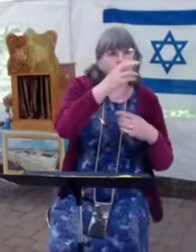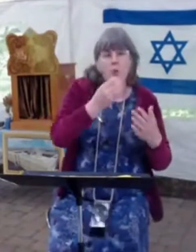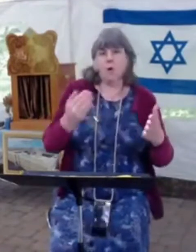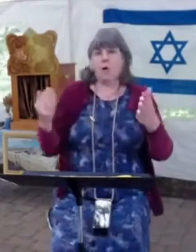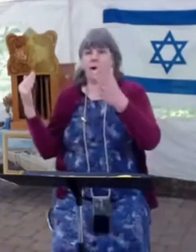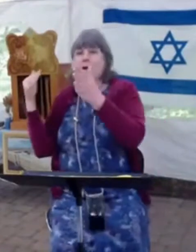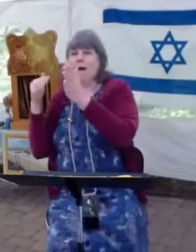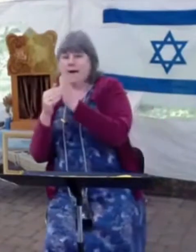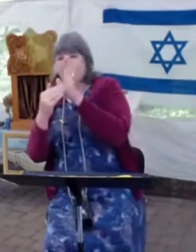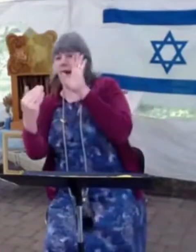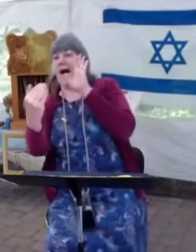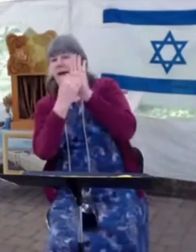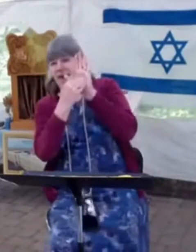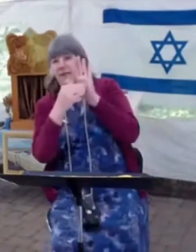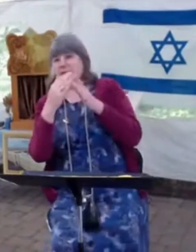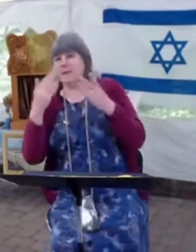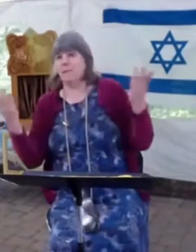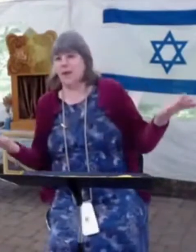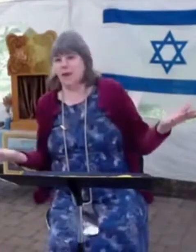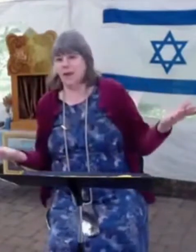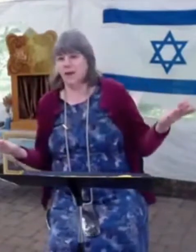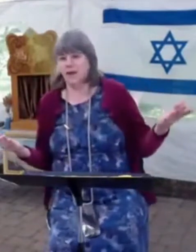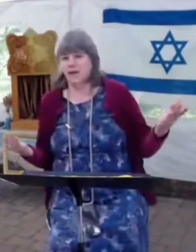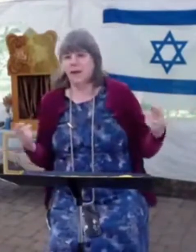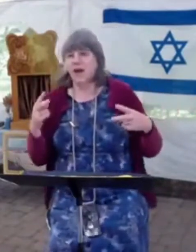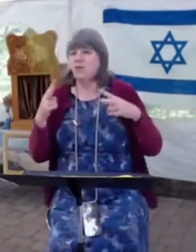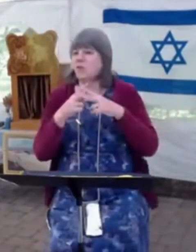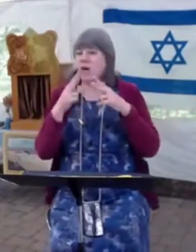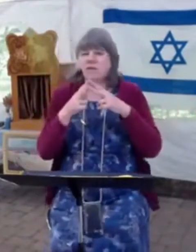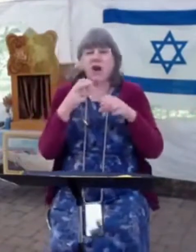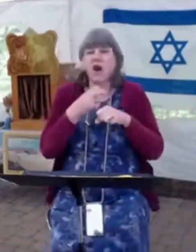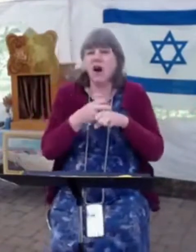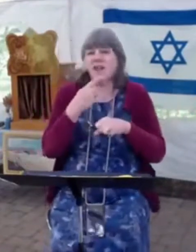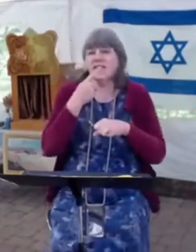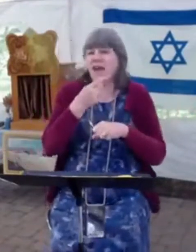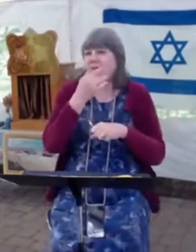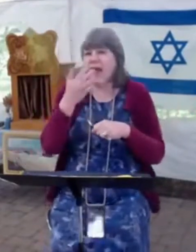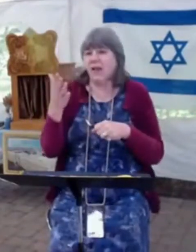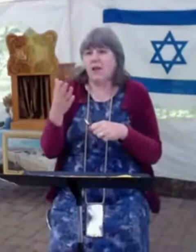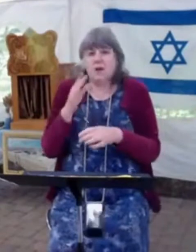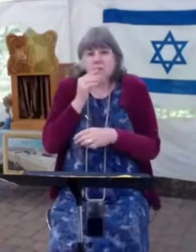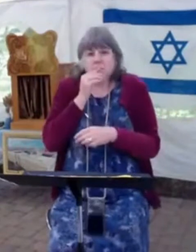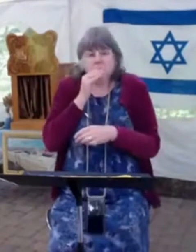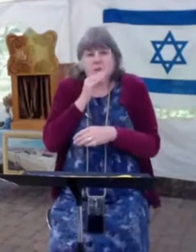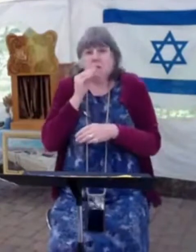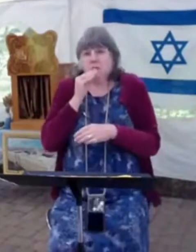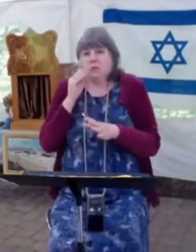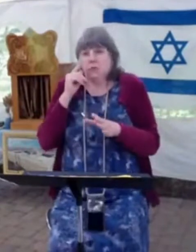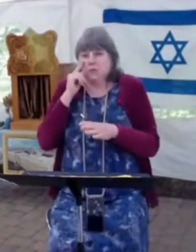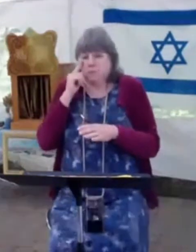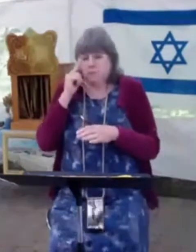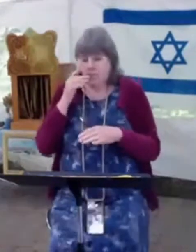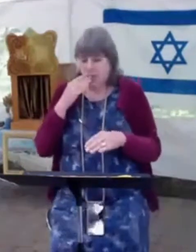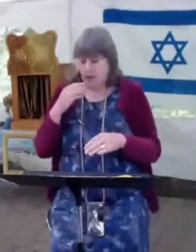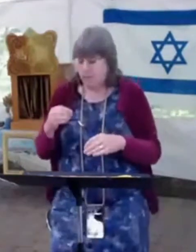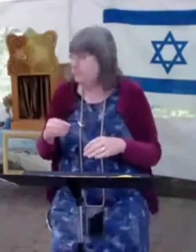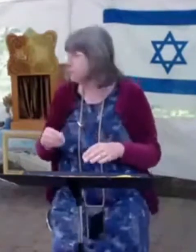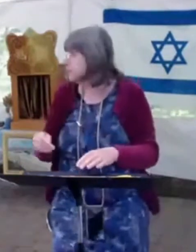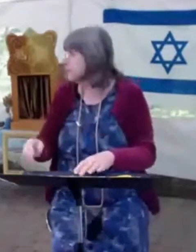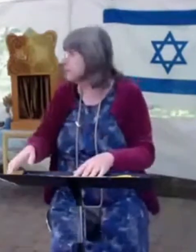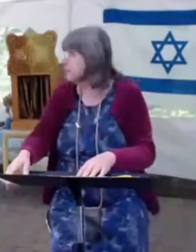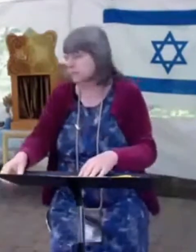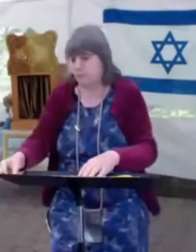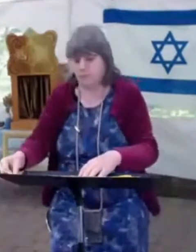I'm sure you understand what I'm talking about. It's tiring. It's tiring. It's like you go, yeah,